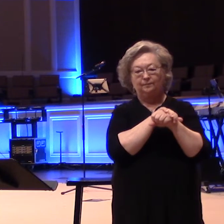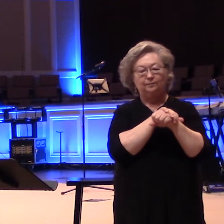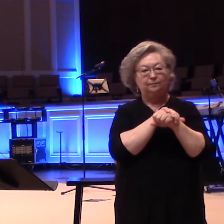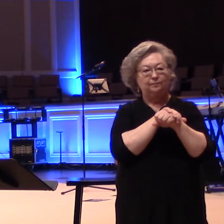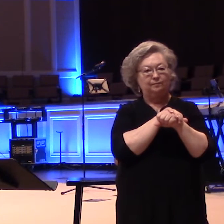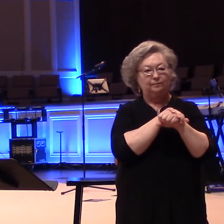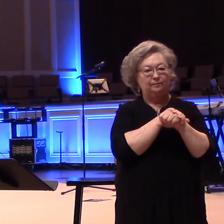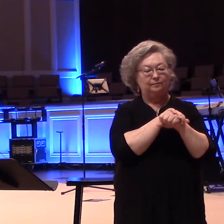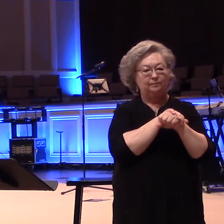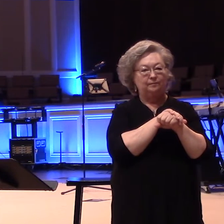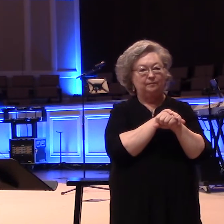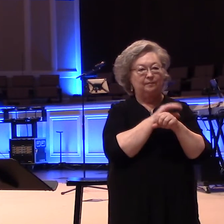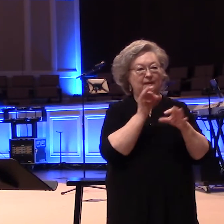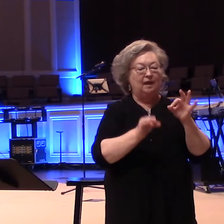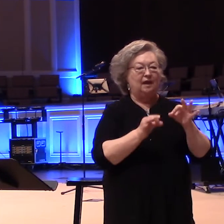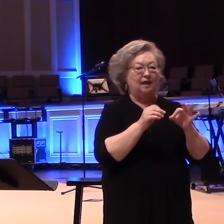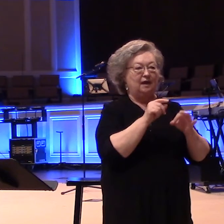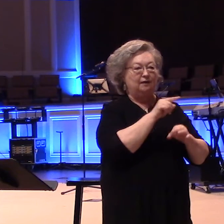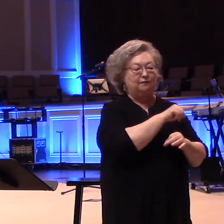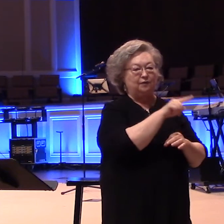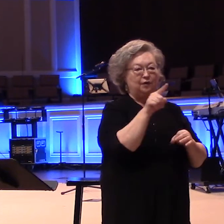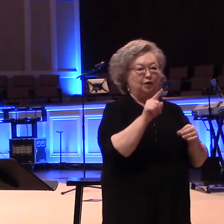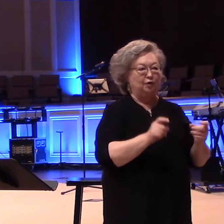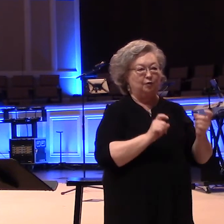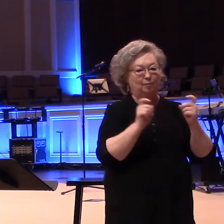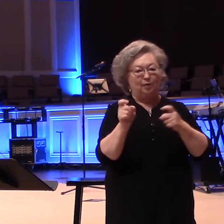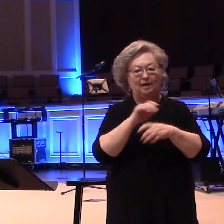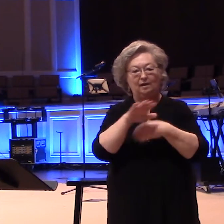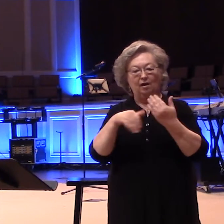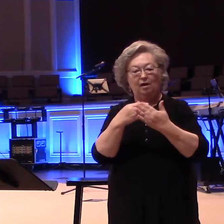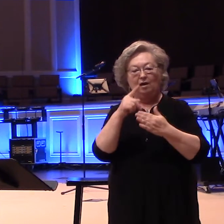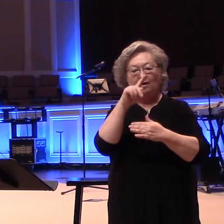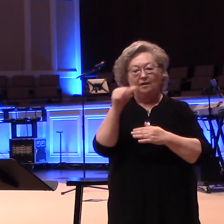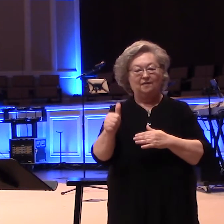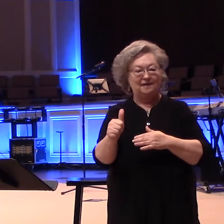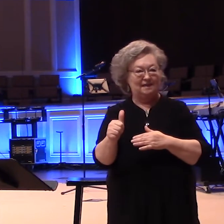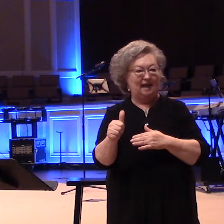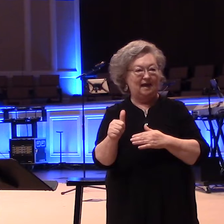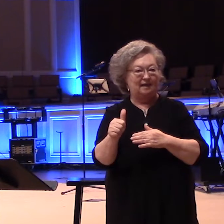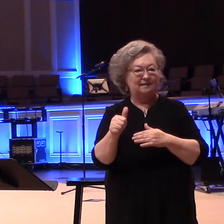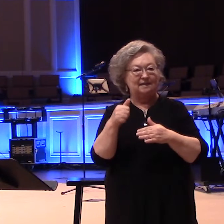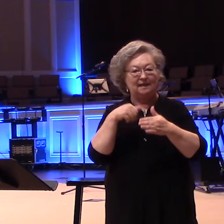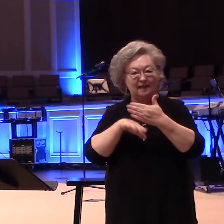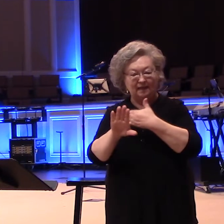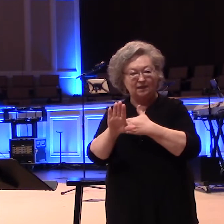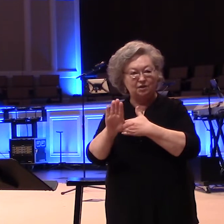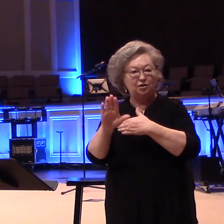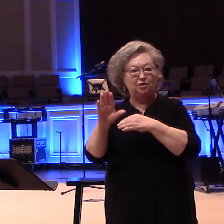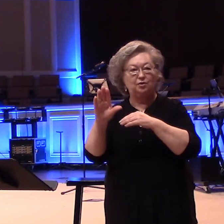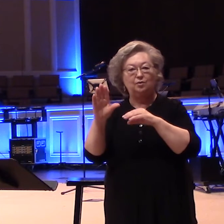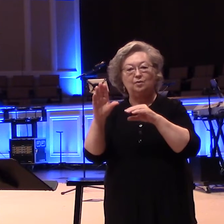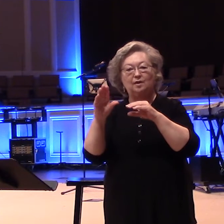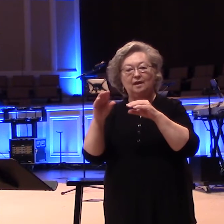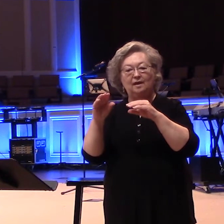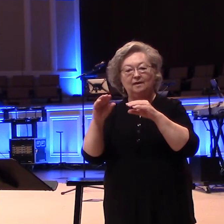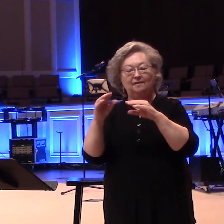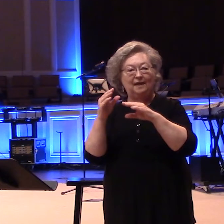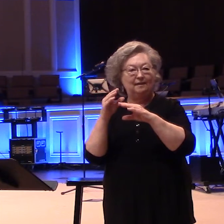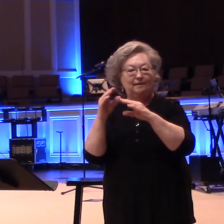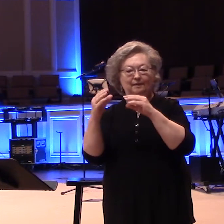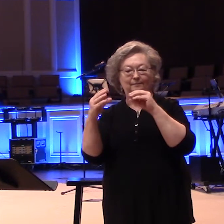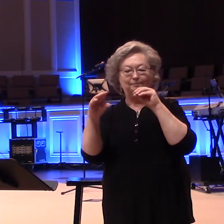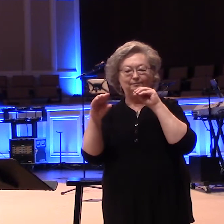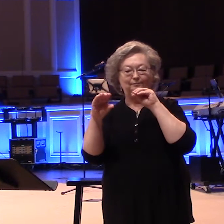Bring the whole tithe into the storehouse. I'll just read the whole verse. So that there may be food in my house, and test me now in this, says the